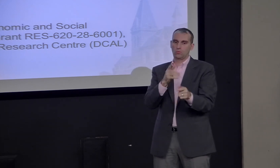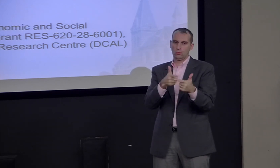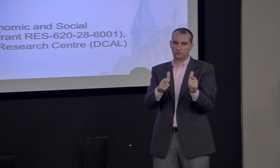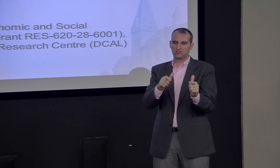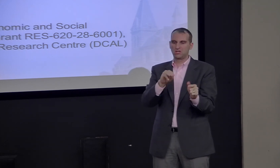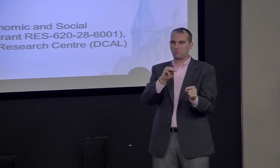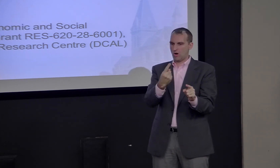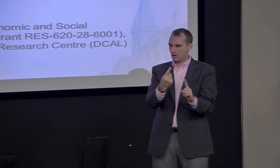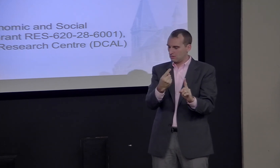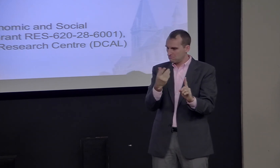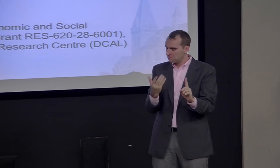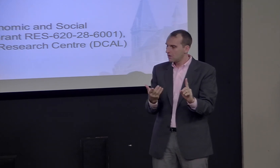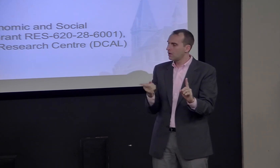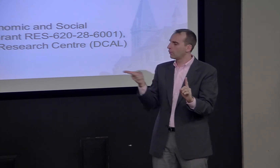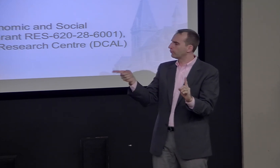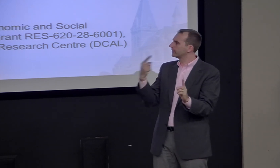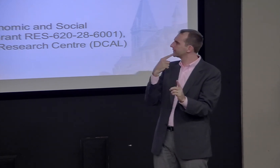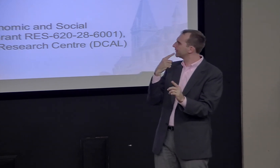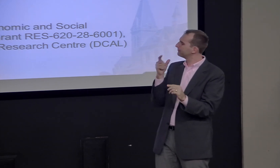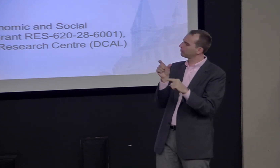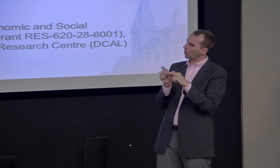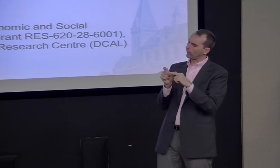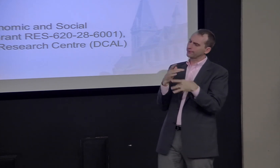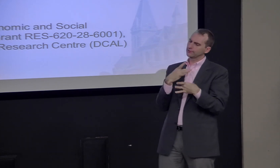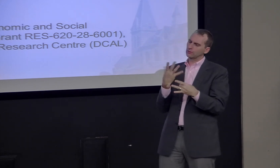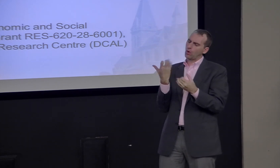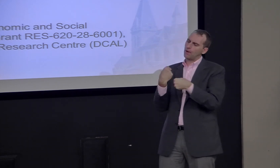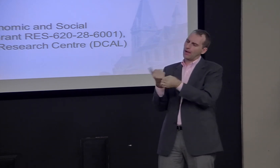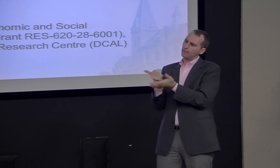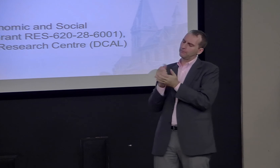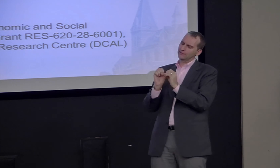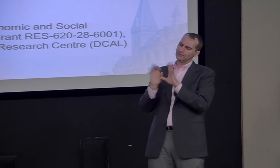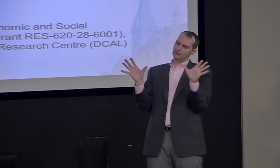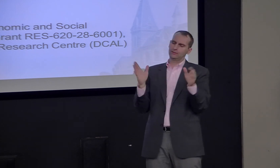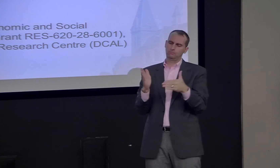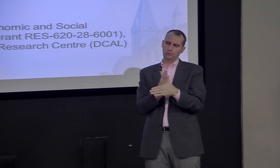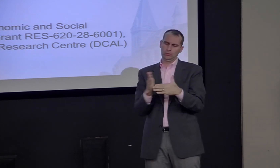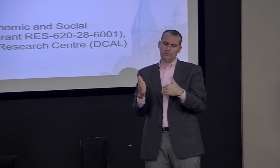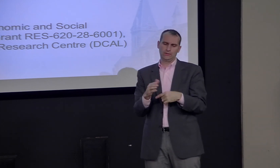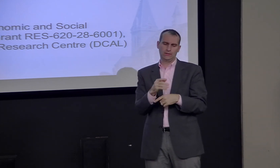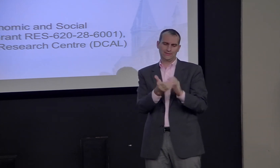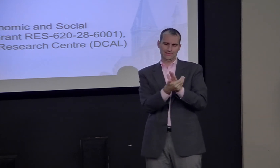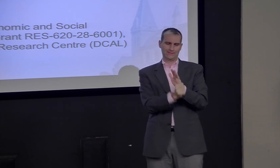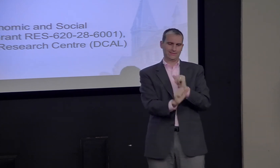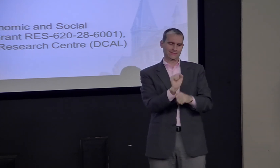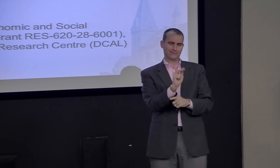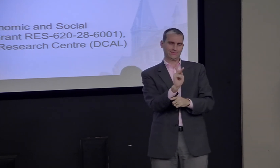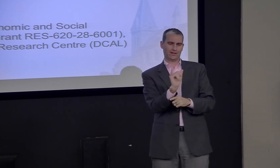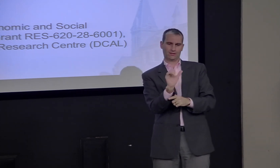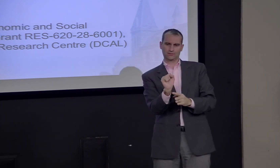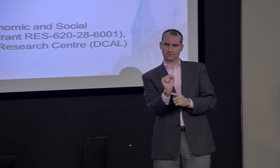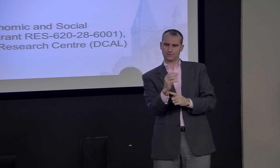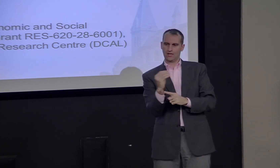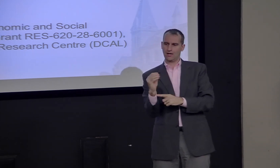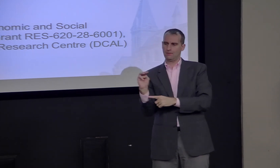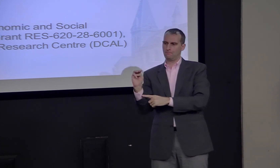as a spoken language as their M1. But help me clarify the difference between